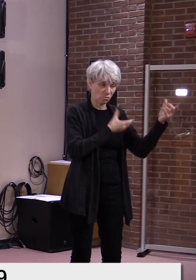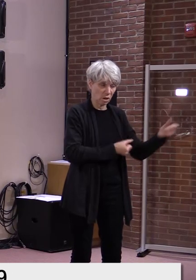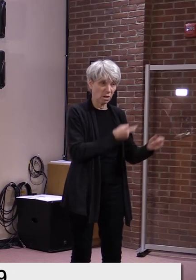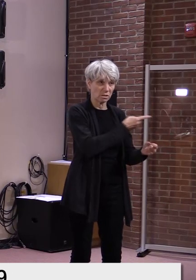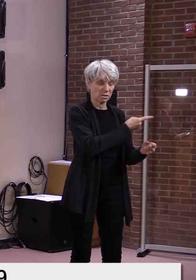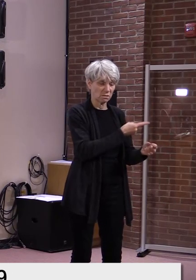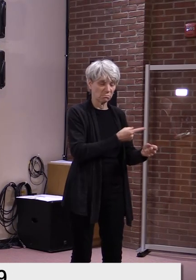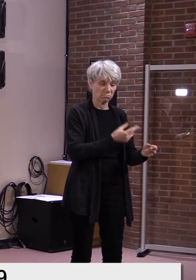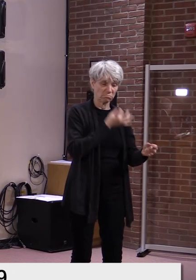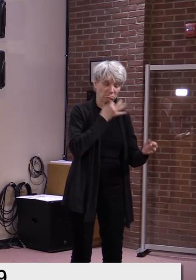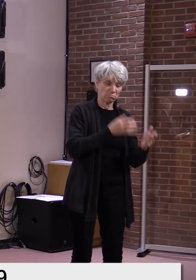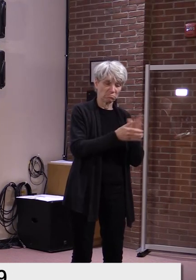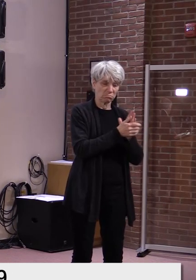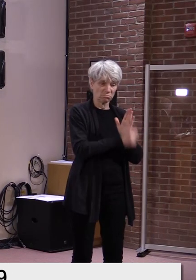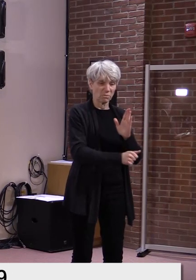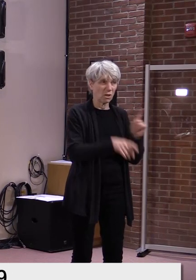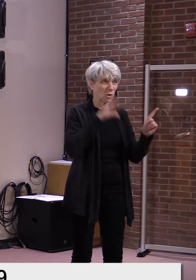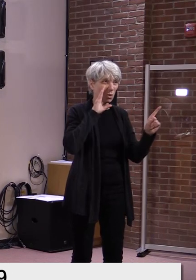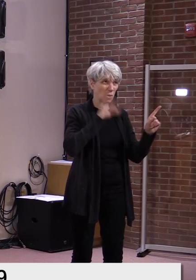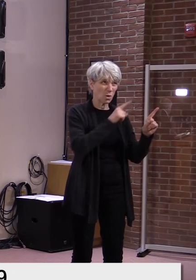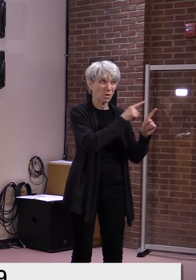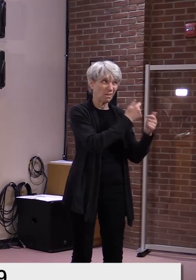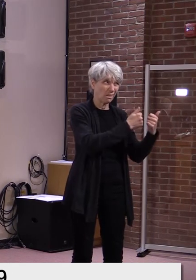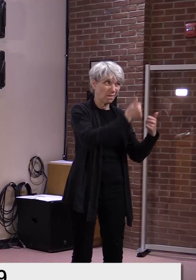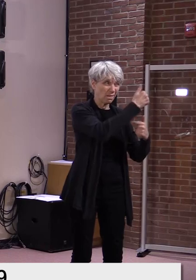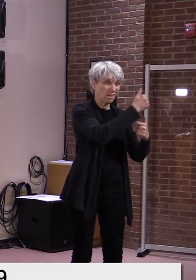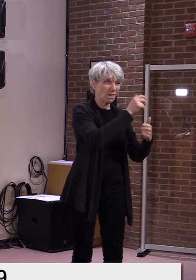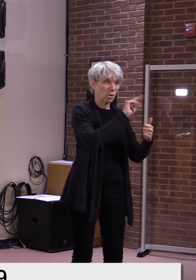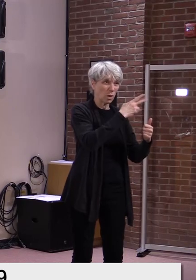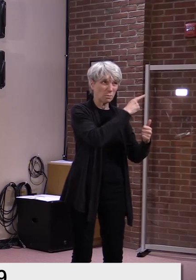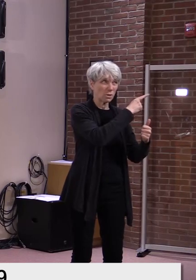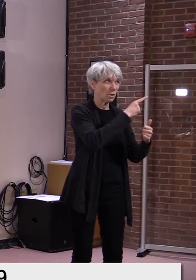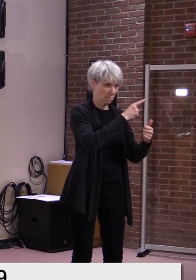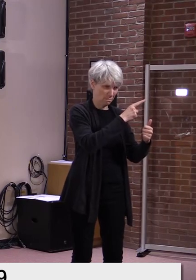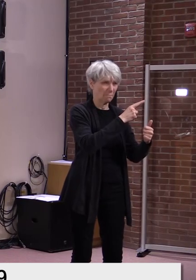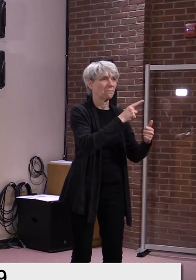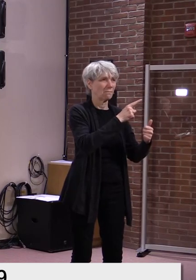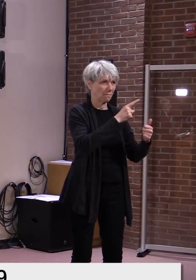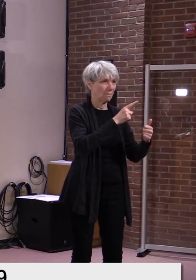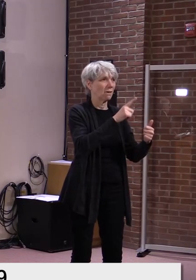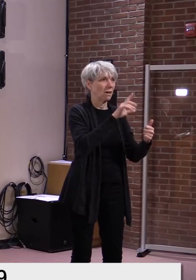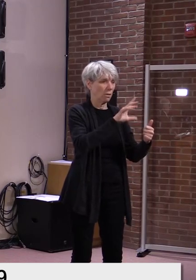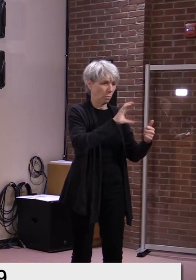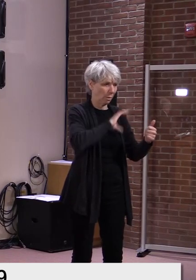given the center in New Hampshire is under criminal investigation? Yeah,